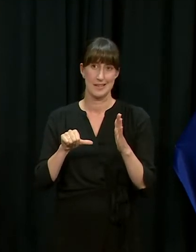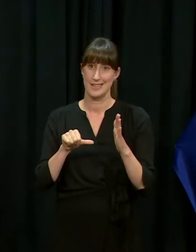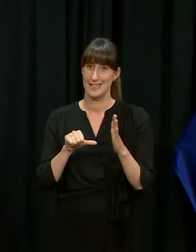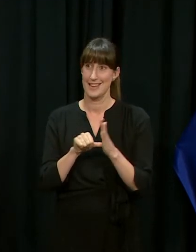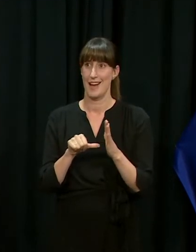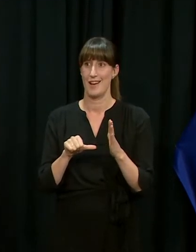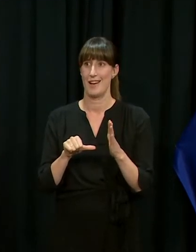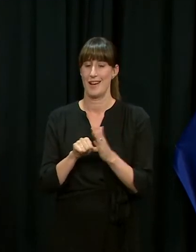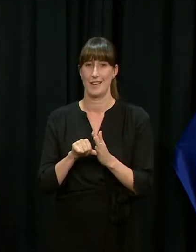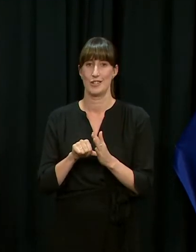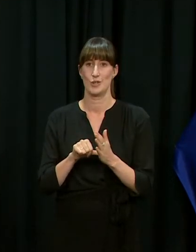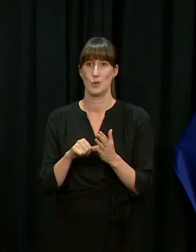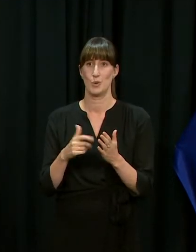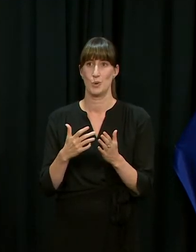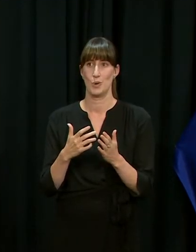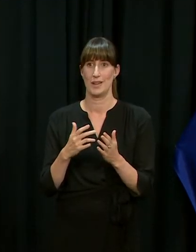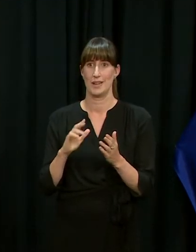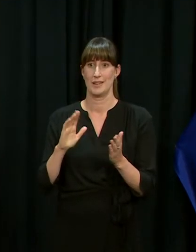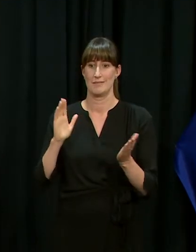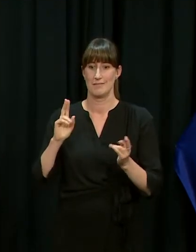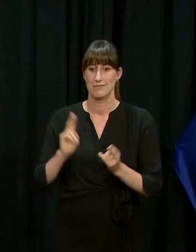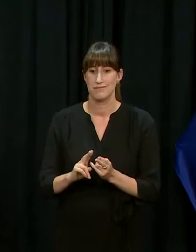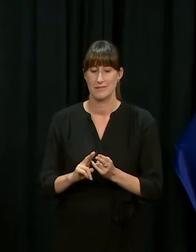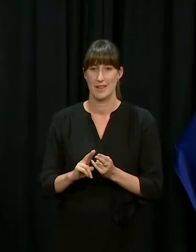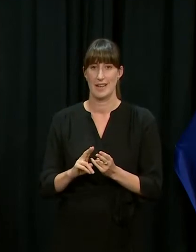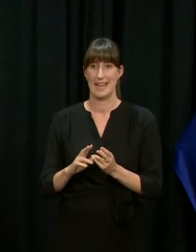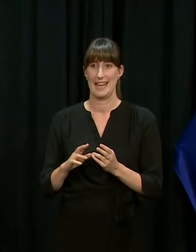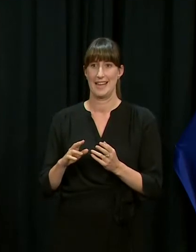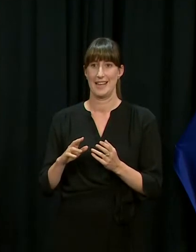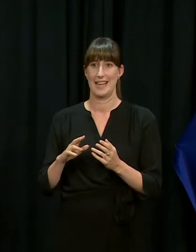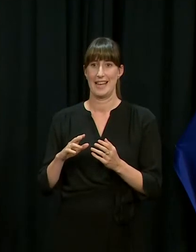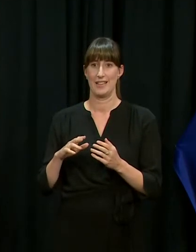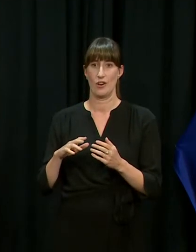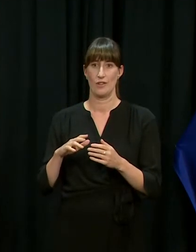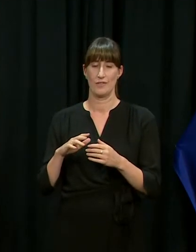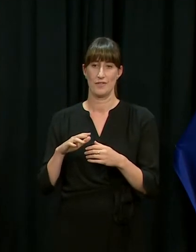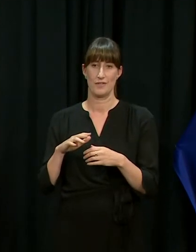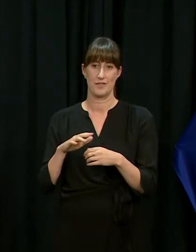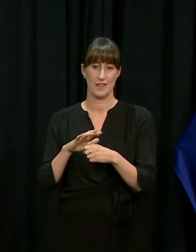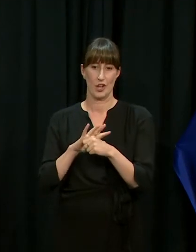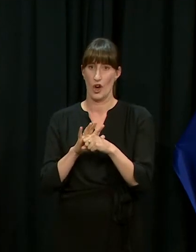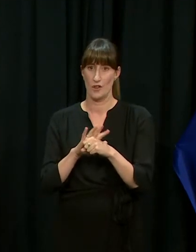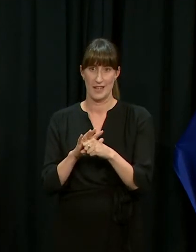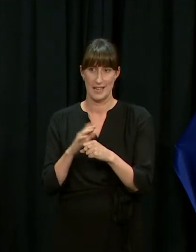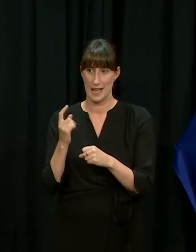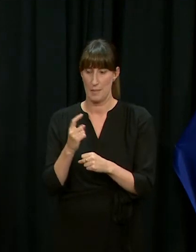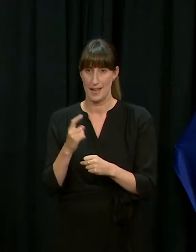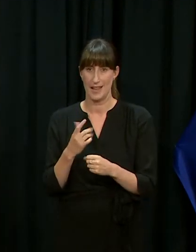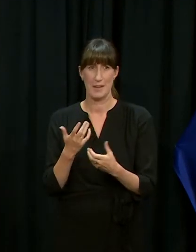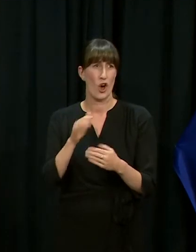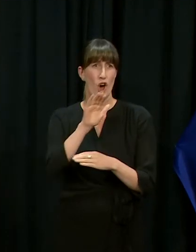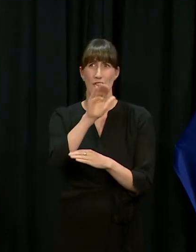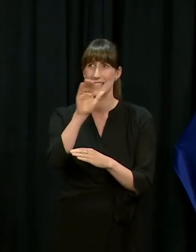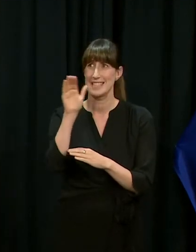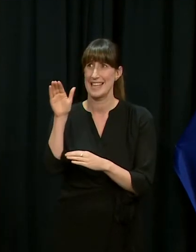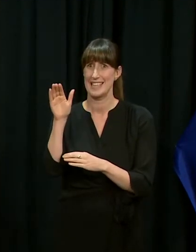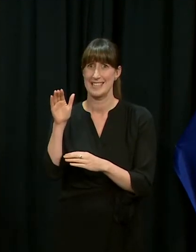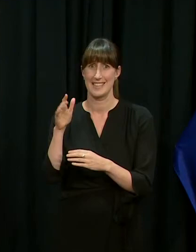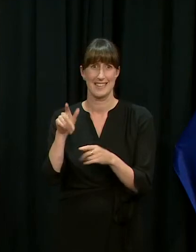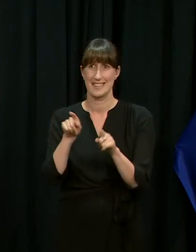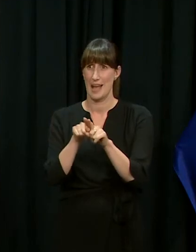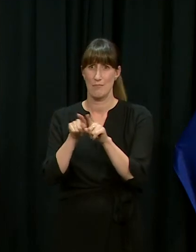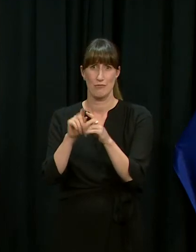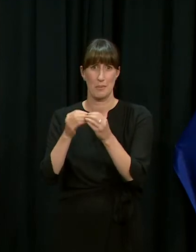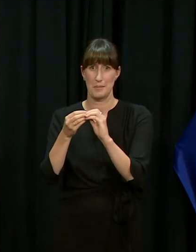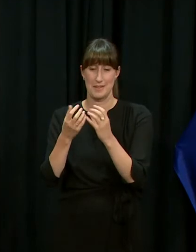to have any circumstance, and you see other countries, Australia, experiencing the same, where the virus never ever emerges.